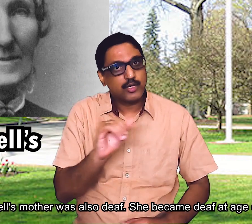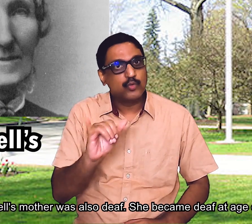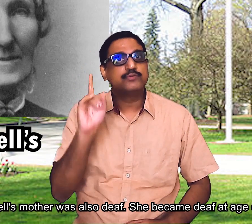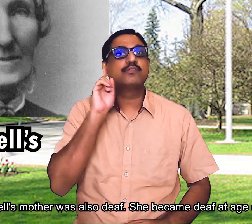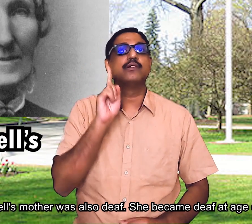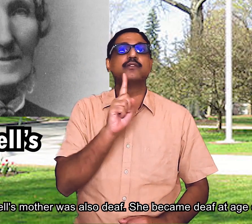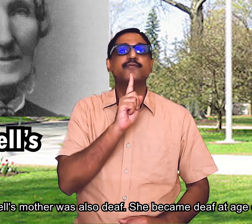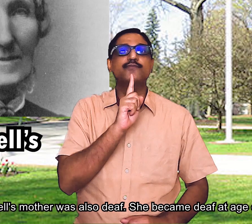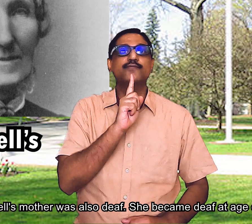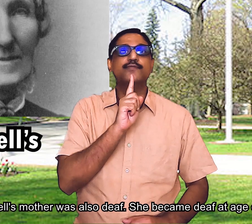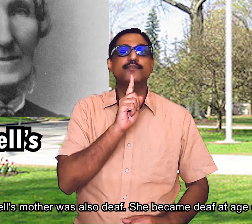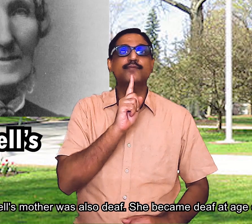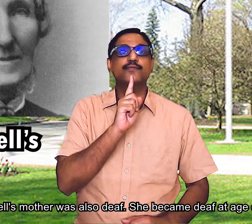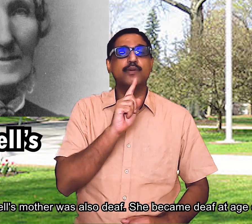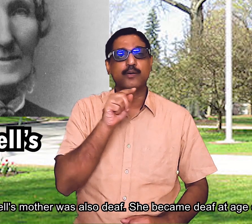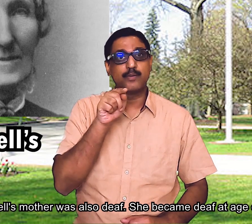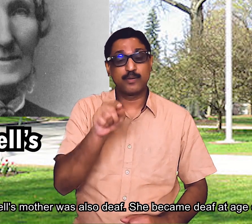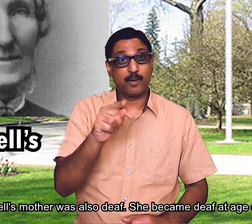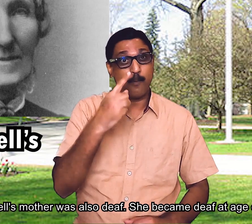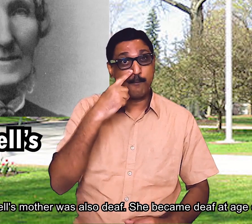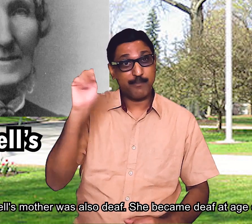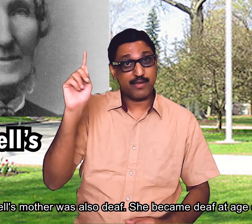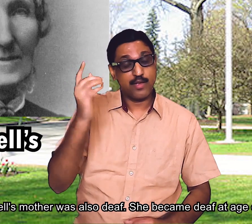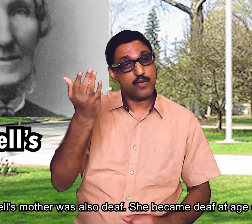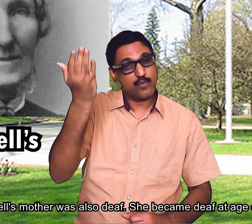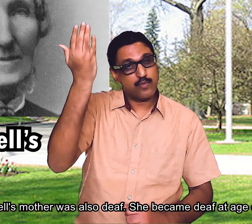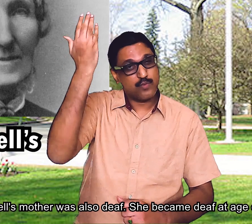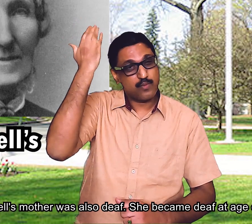She became deaf at the age of 12 years.